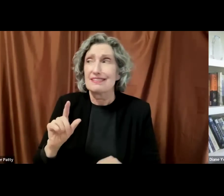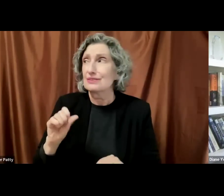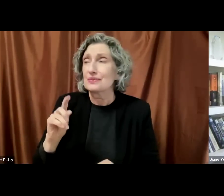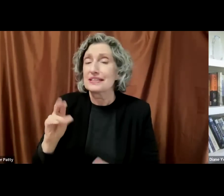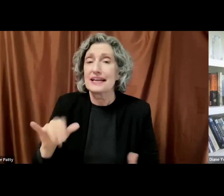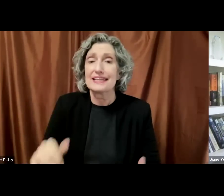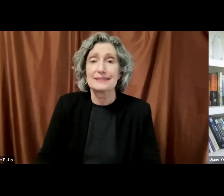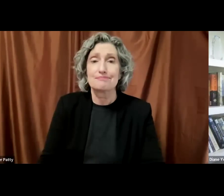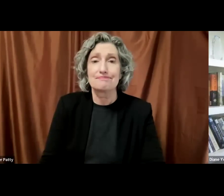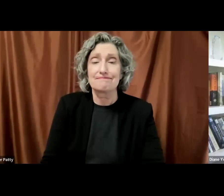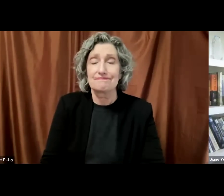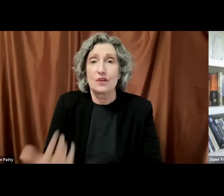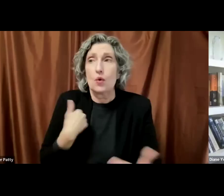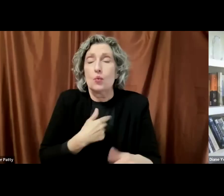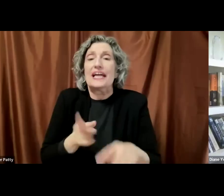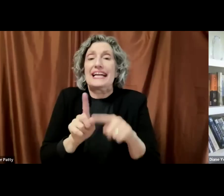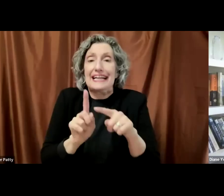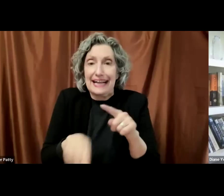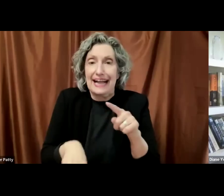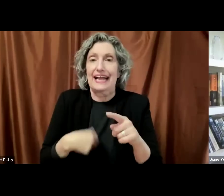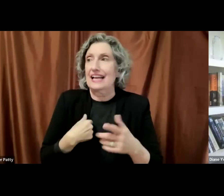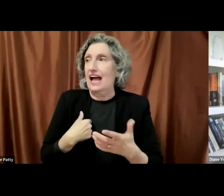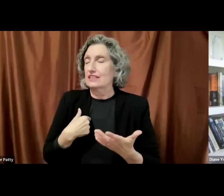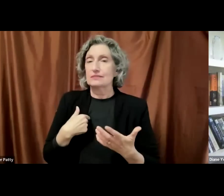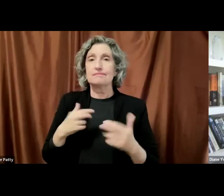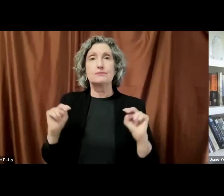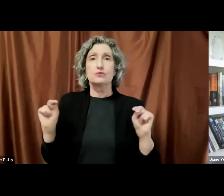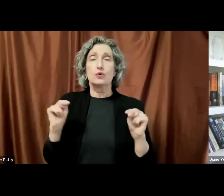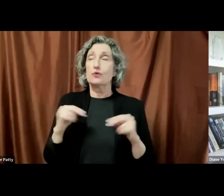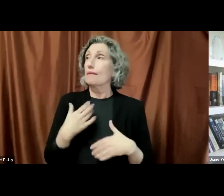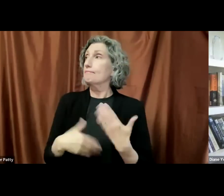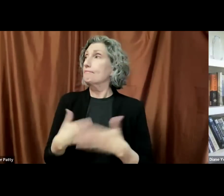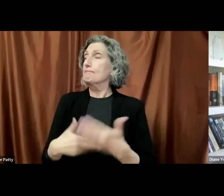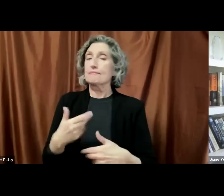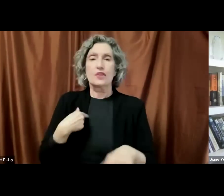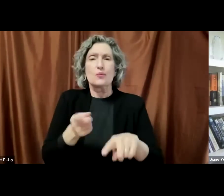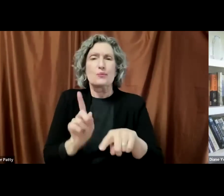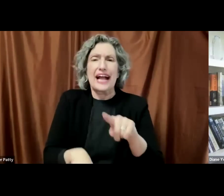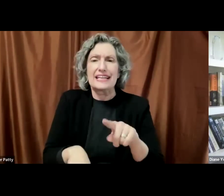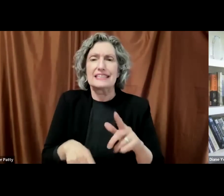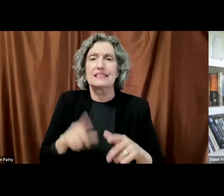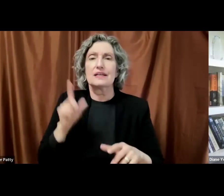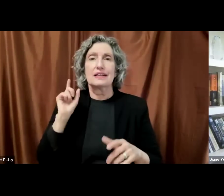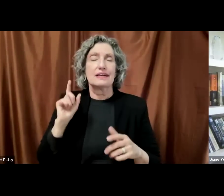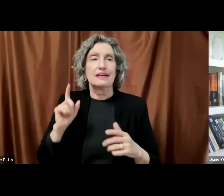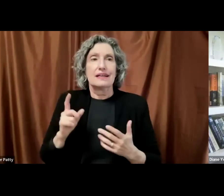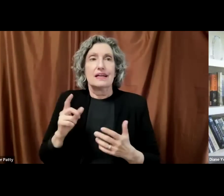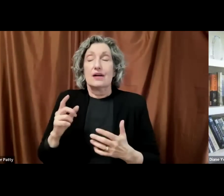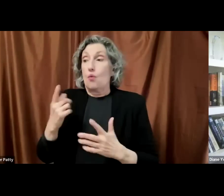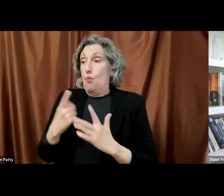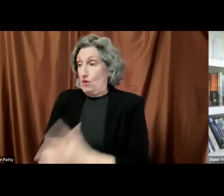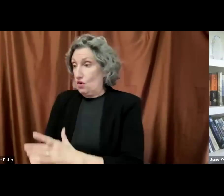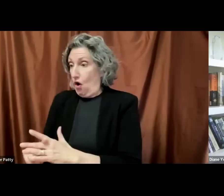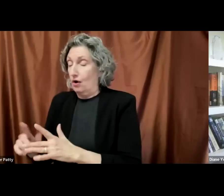nonprofit sector to end 2025 in a neutral place. There's really no ending this year, more or less where we